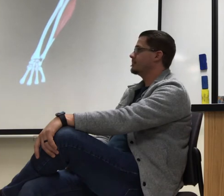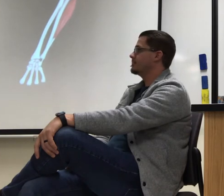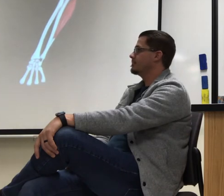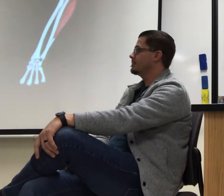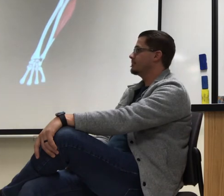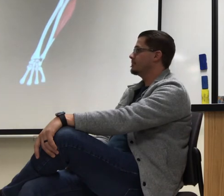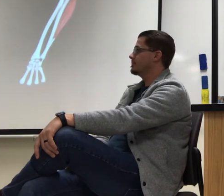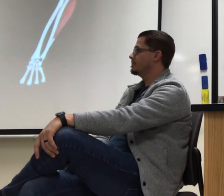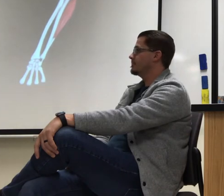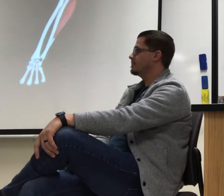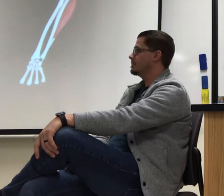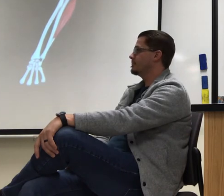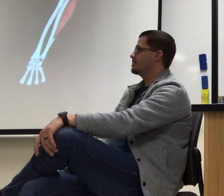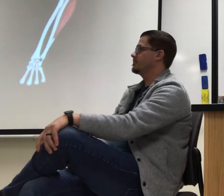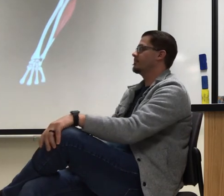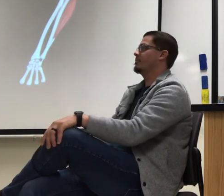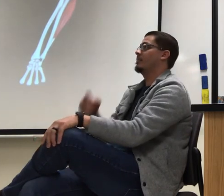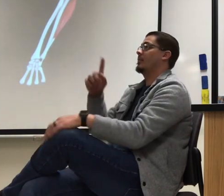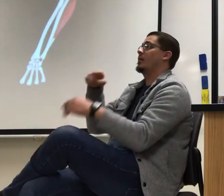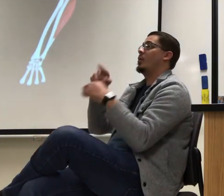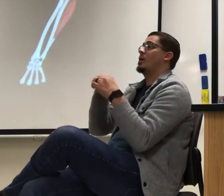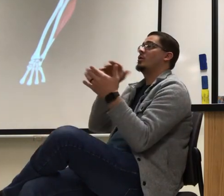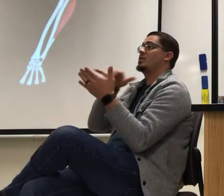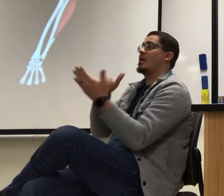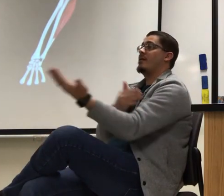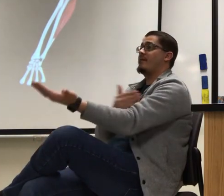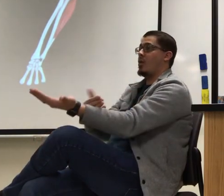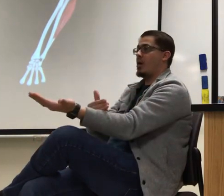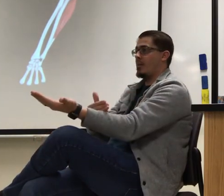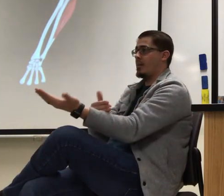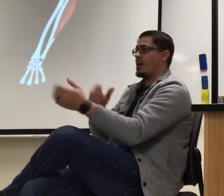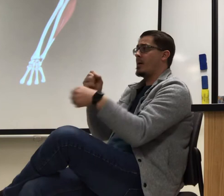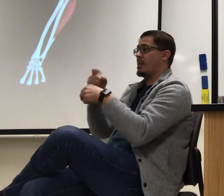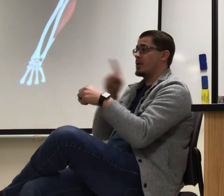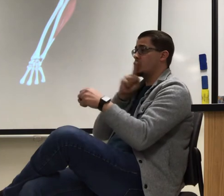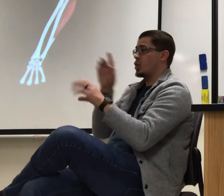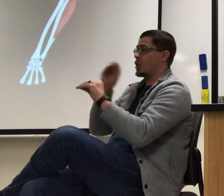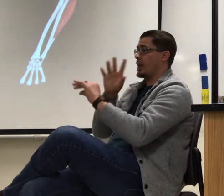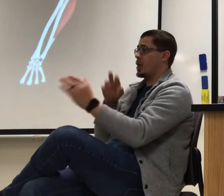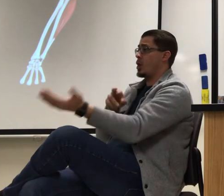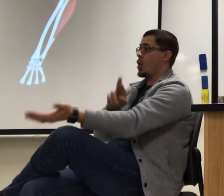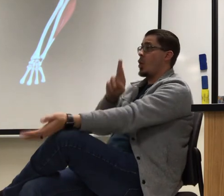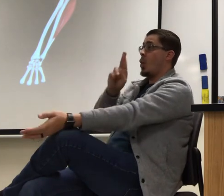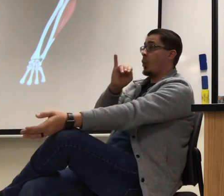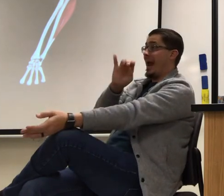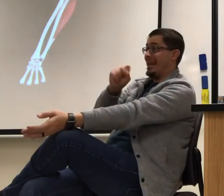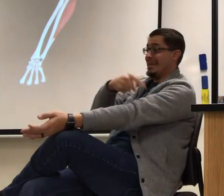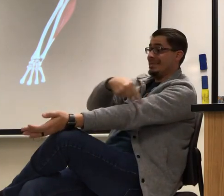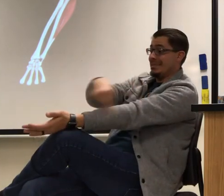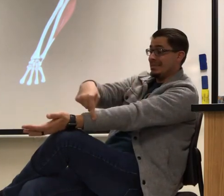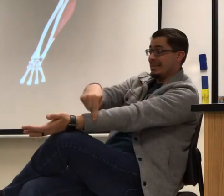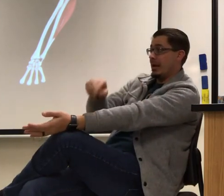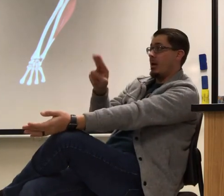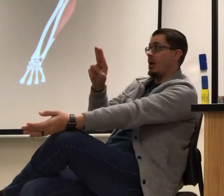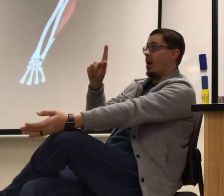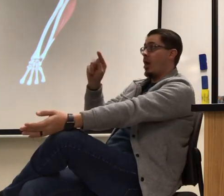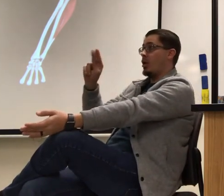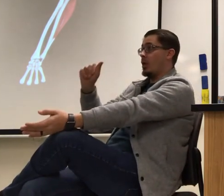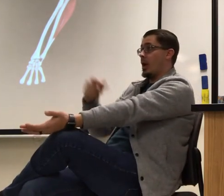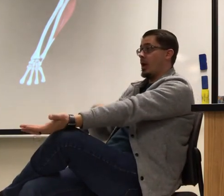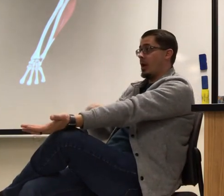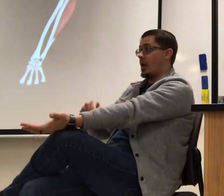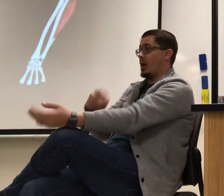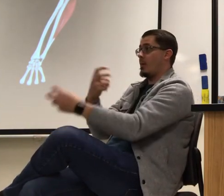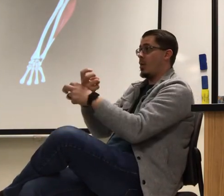But anyways, when you study the forearm, get straight in your head, radius and ulna, okay? The radius, I always remember